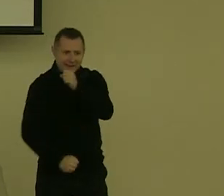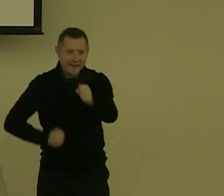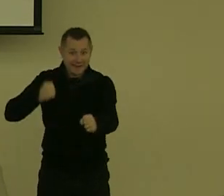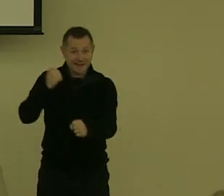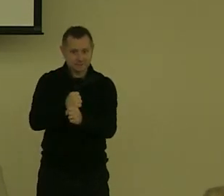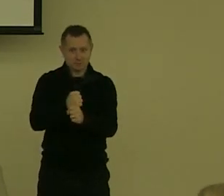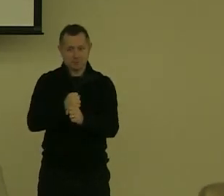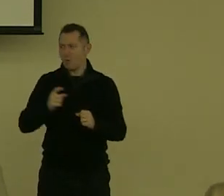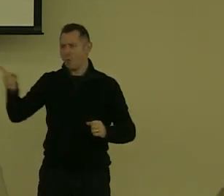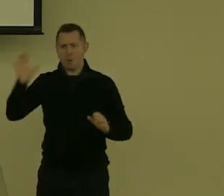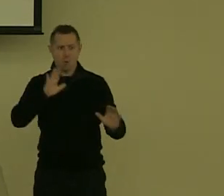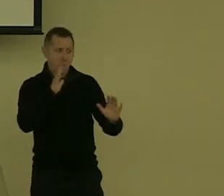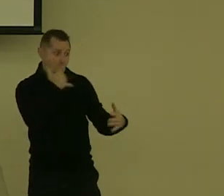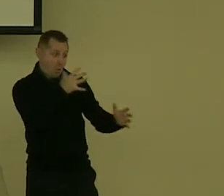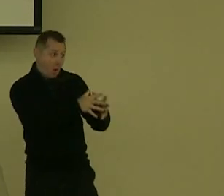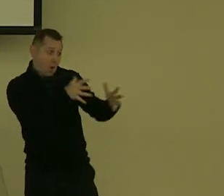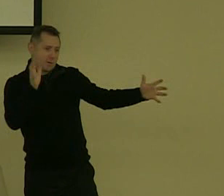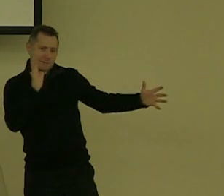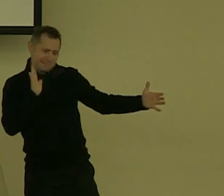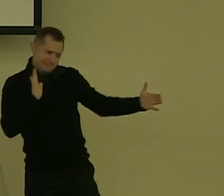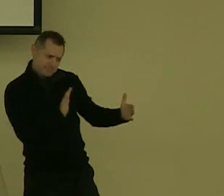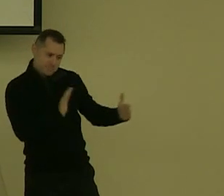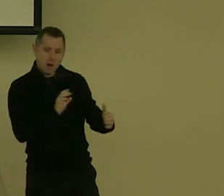years. Thank you.